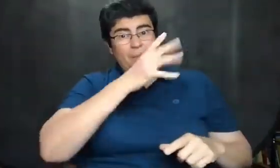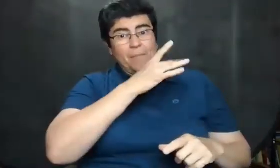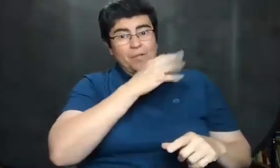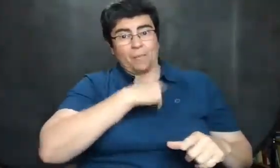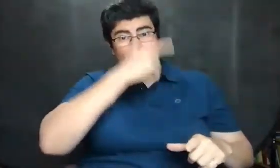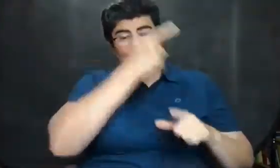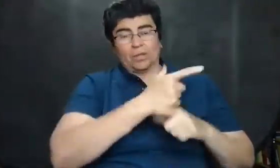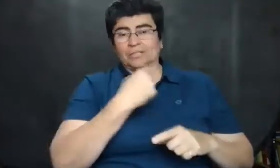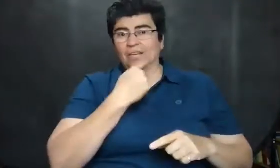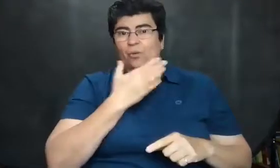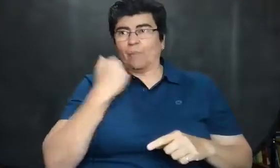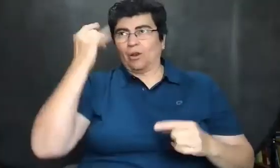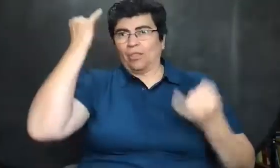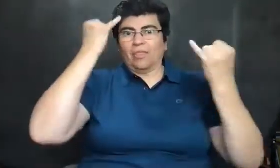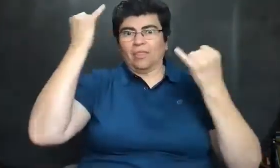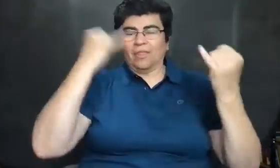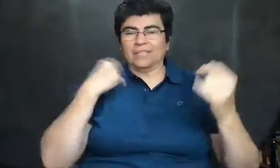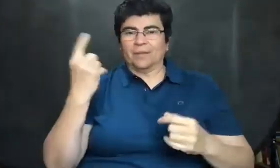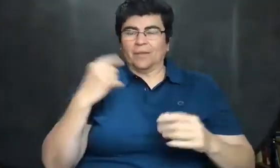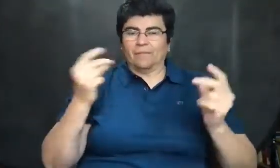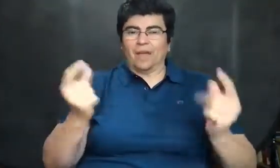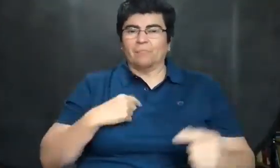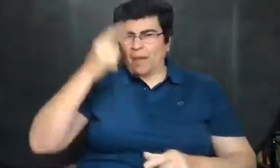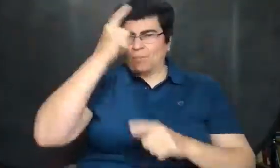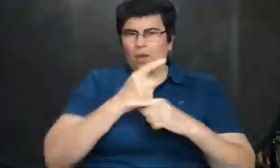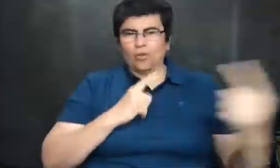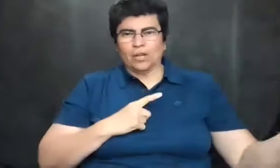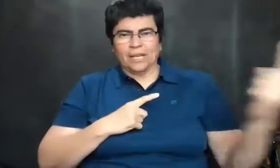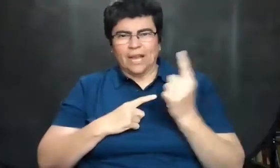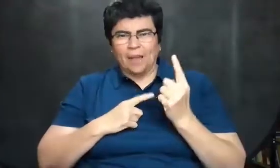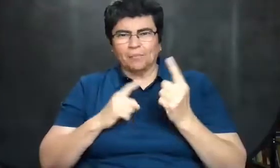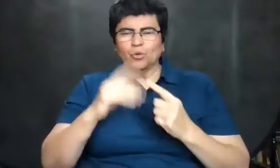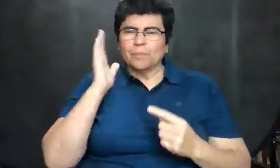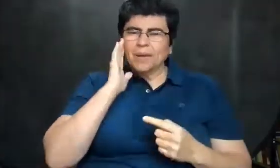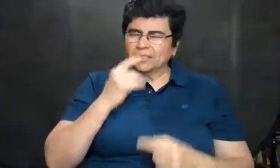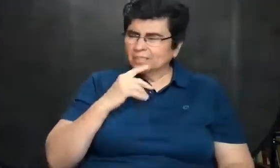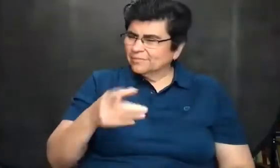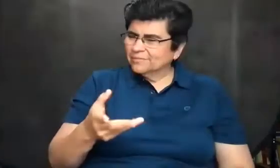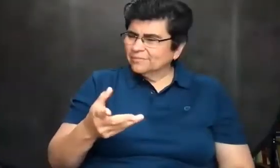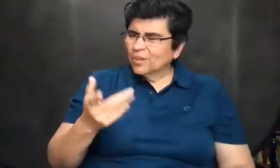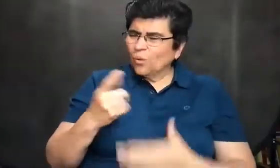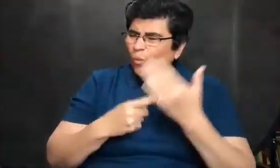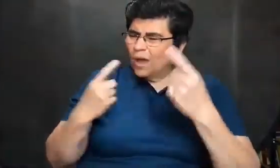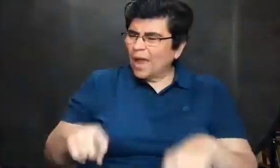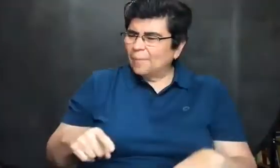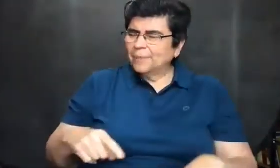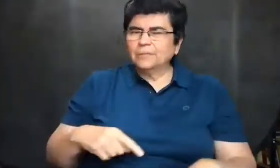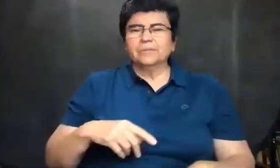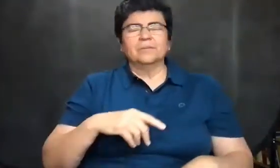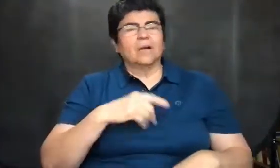better come up with something quick. And my brother come over to the edge of the bed and he said, Jesus, what happened? And I said, I don't know, but whatever